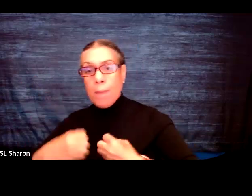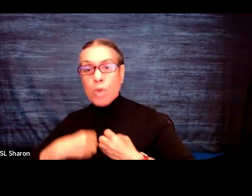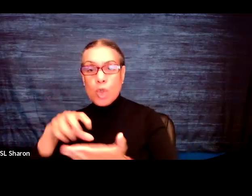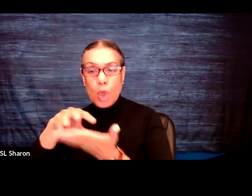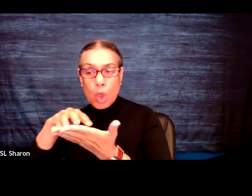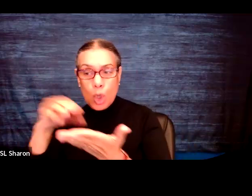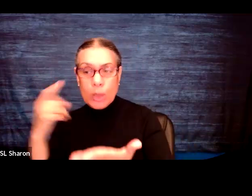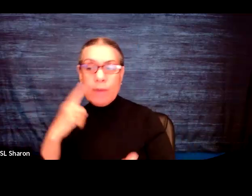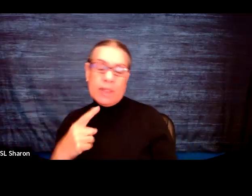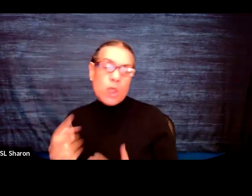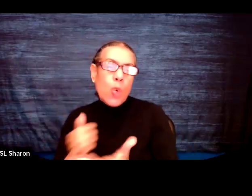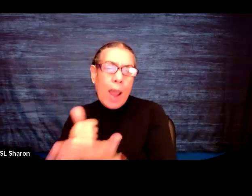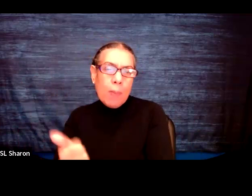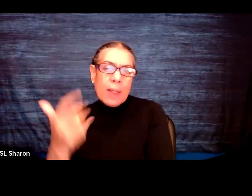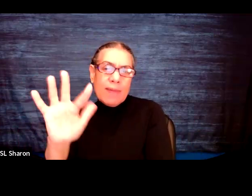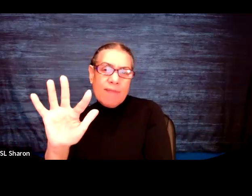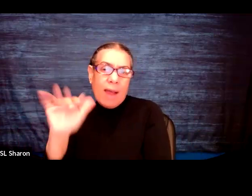help 5,000 students.